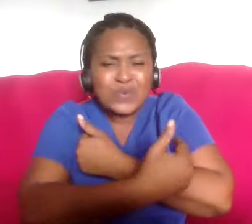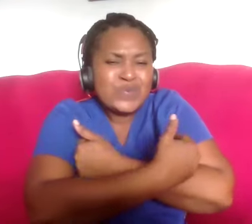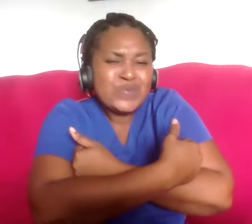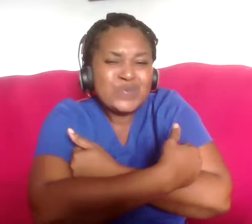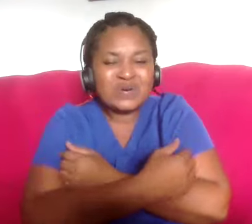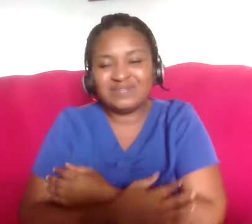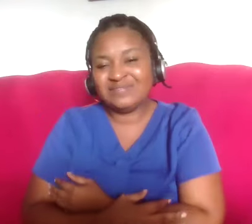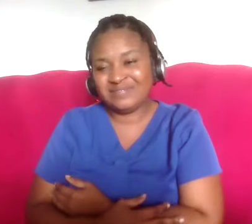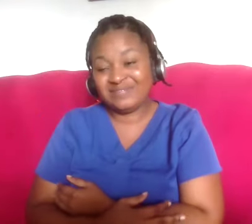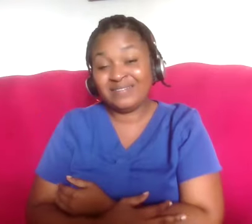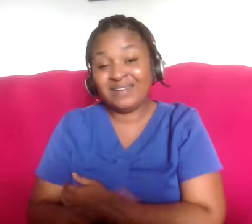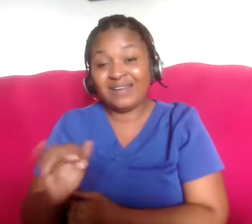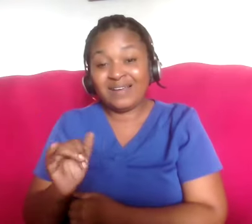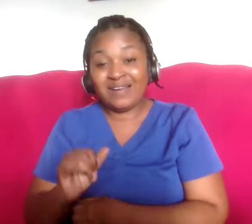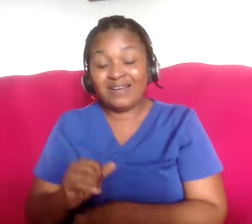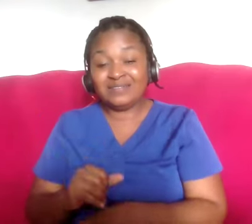as the clock strikes 12,